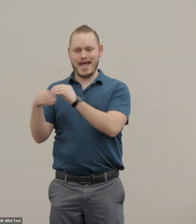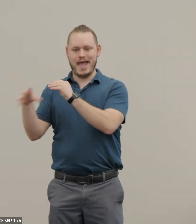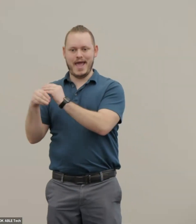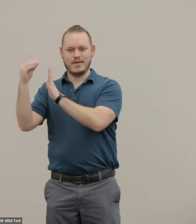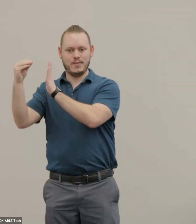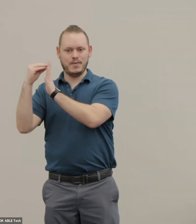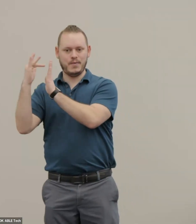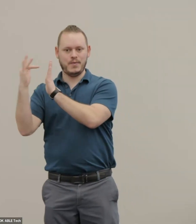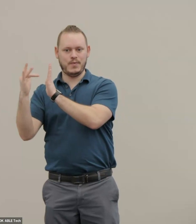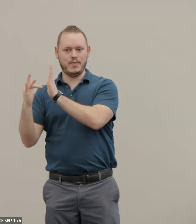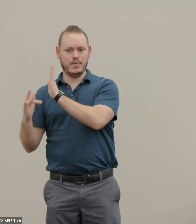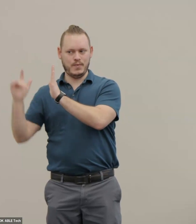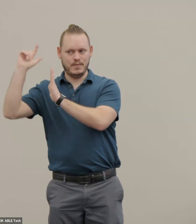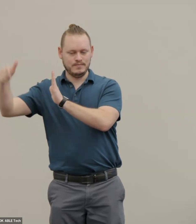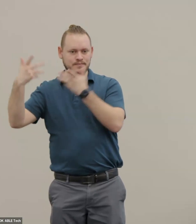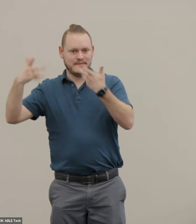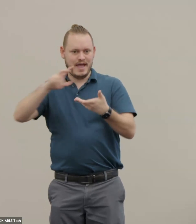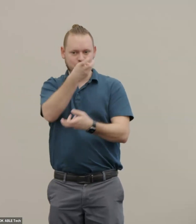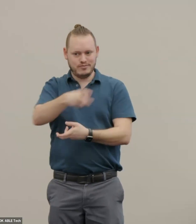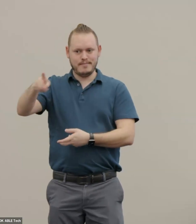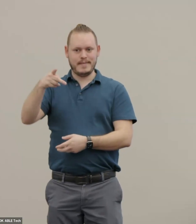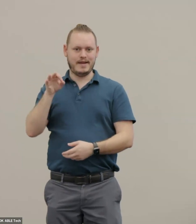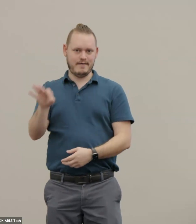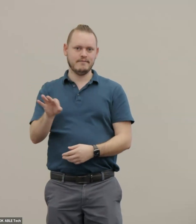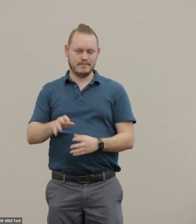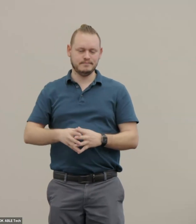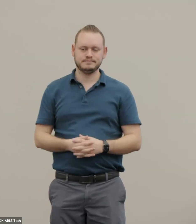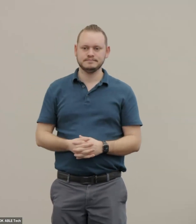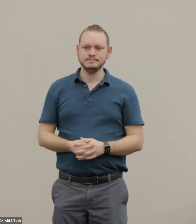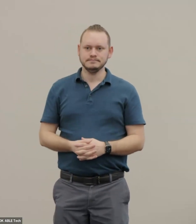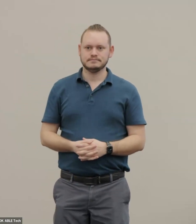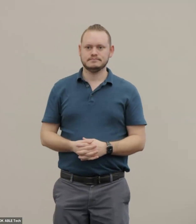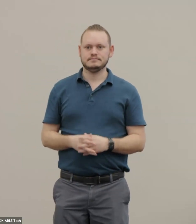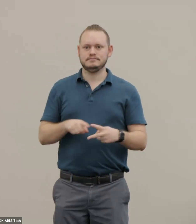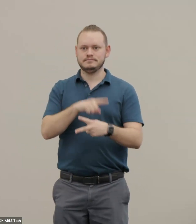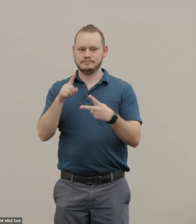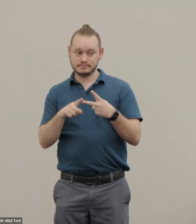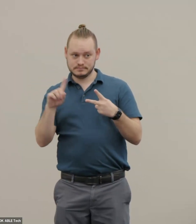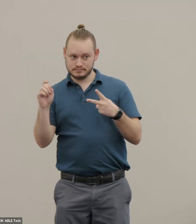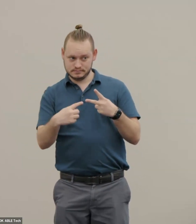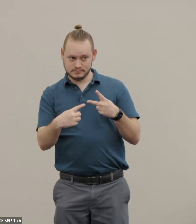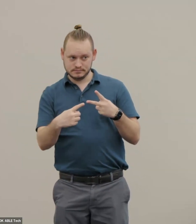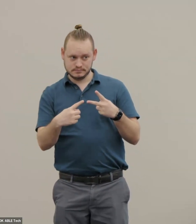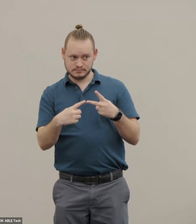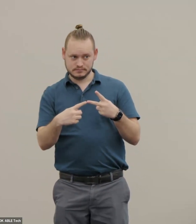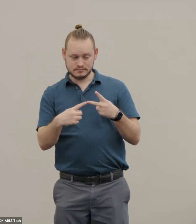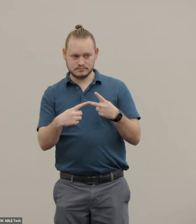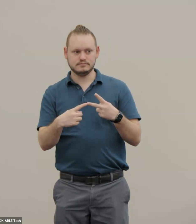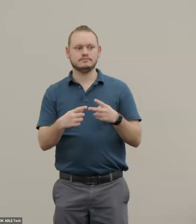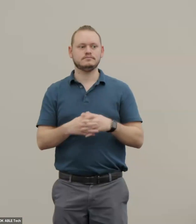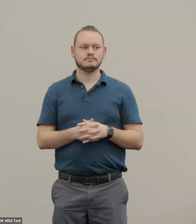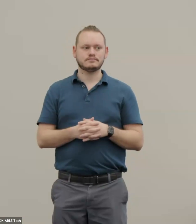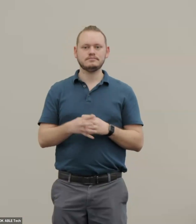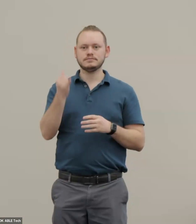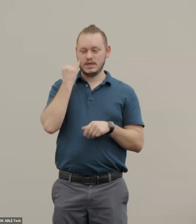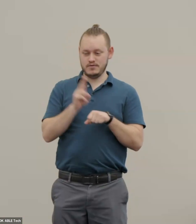form fields after the PDF has been created. And then your second question? Okay. And then if you use a